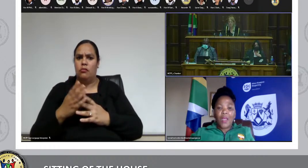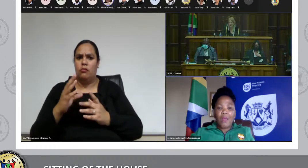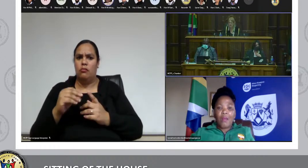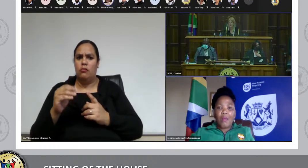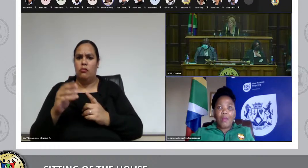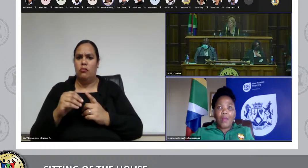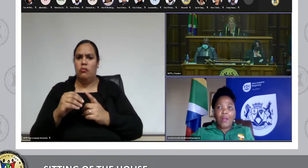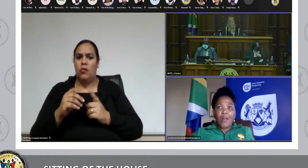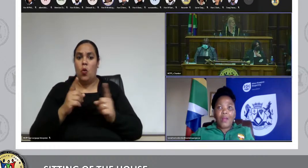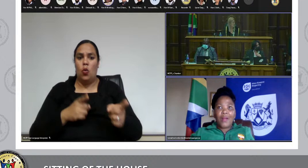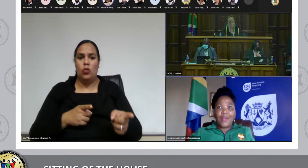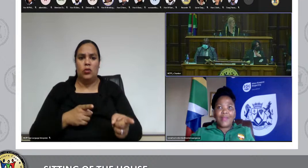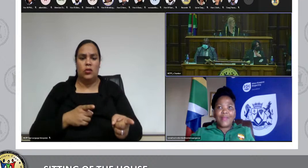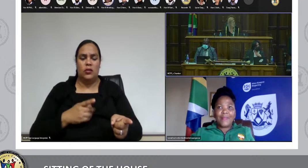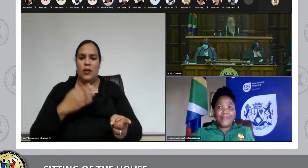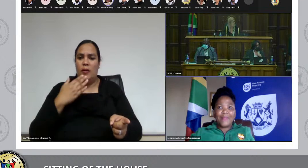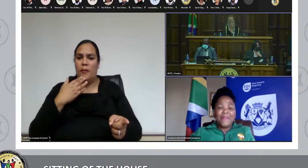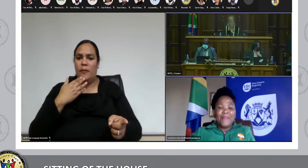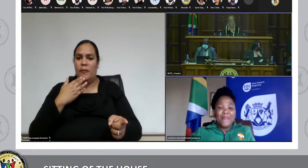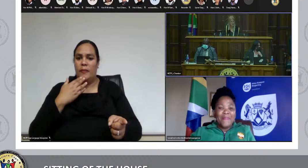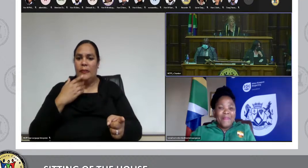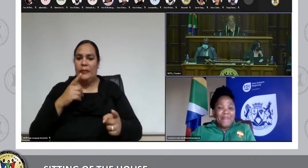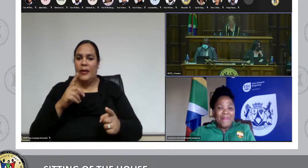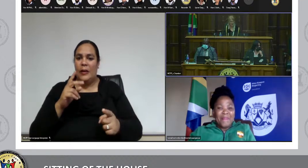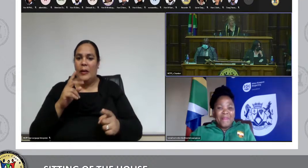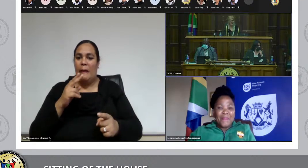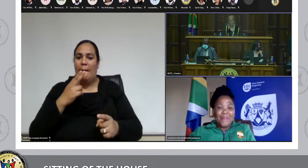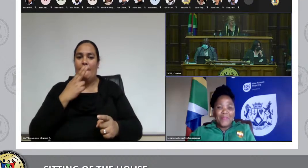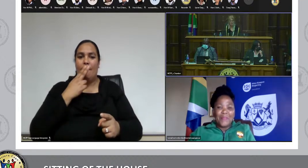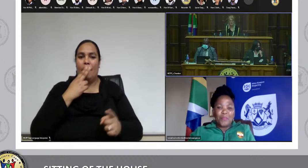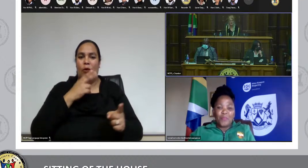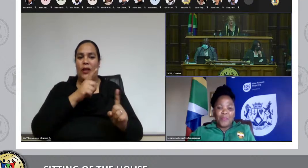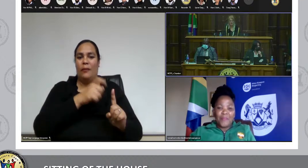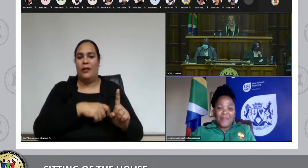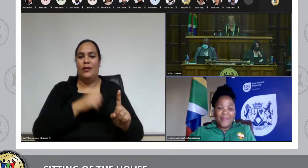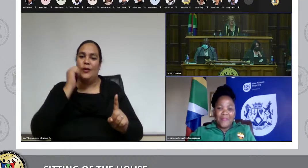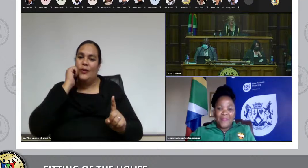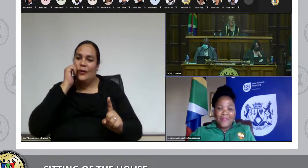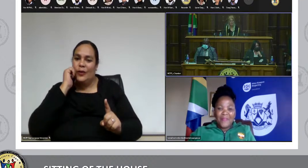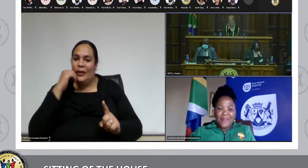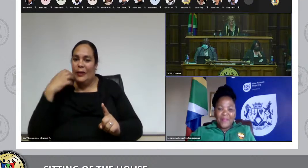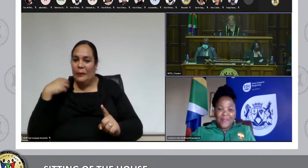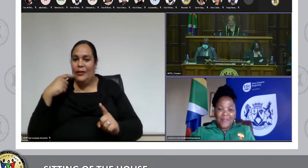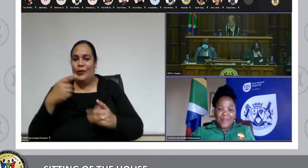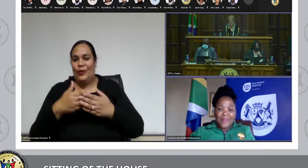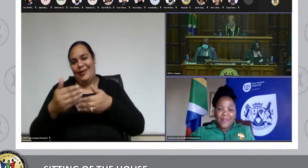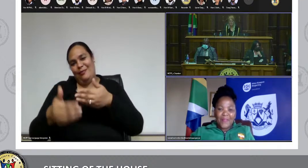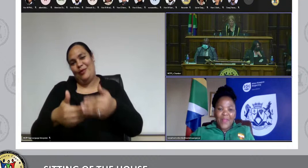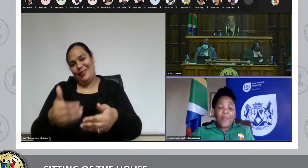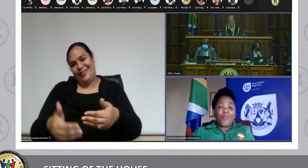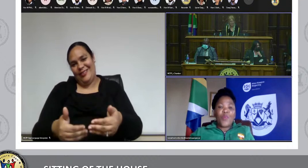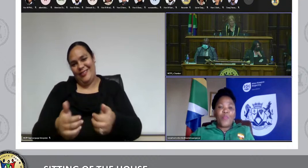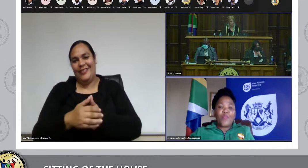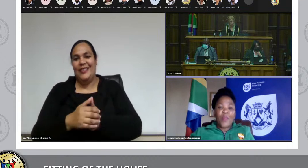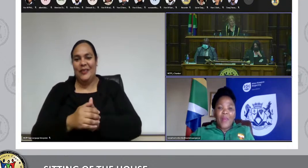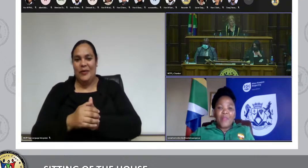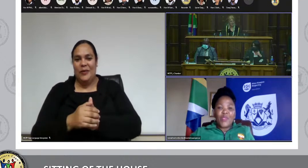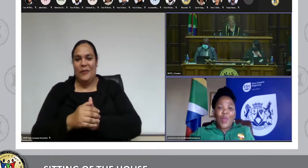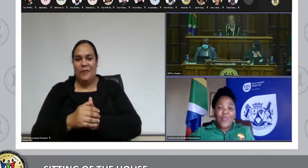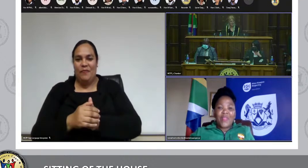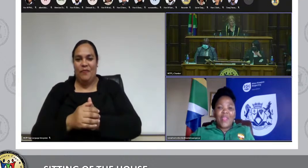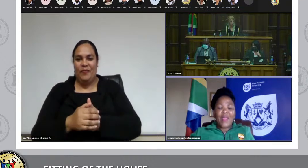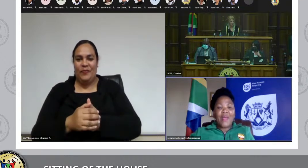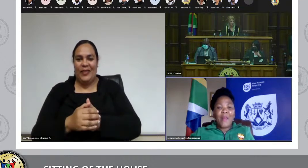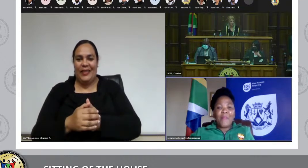Yeah. Order. Please, can you just mute? Thank you. Apologies, Minister. You may proceed. Probably